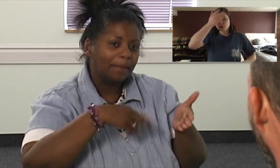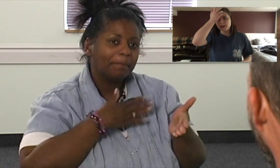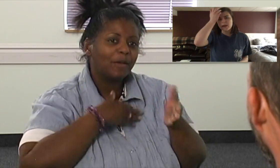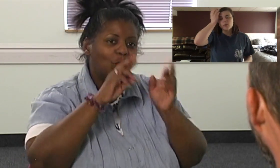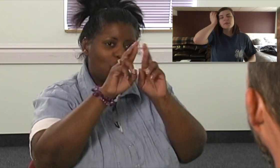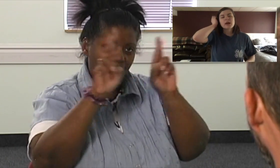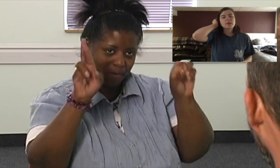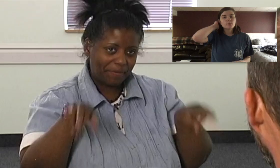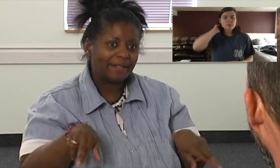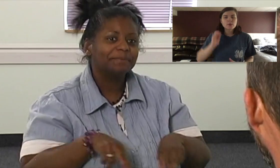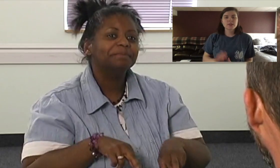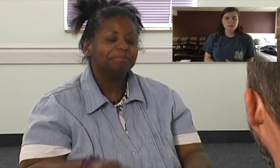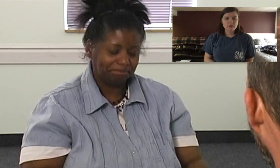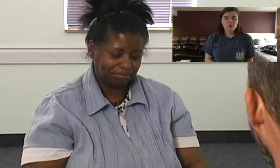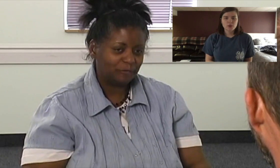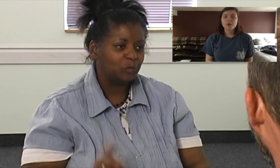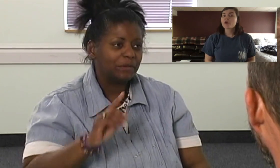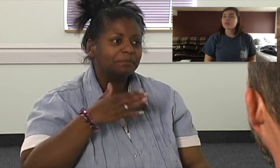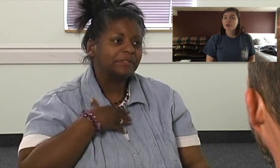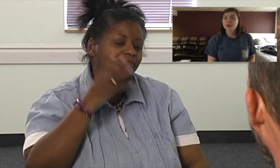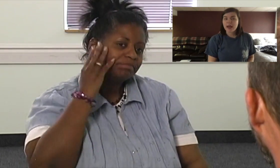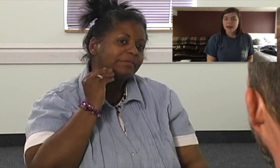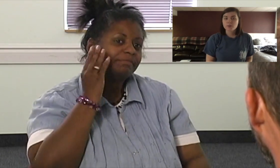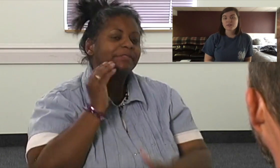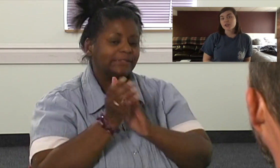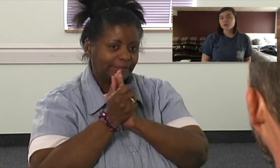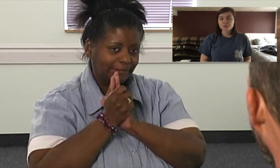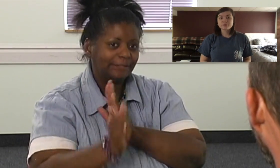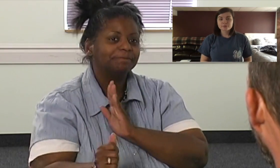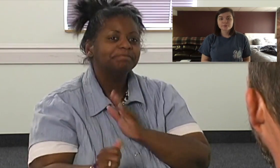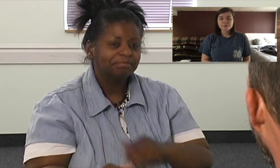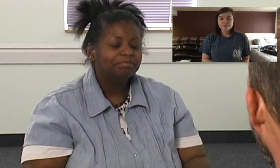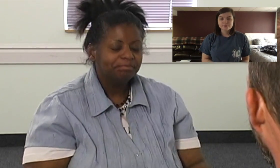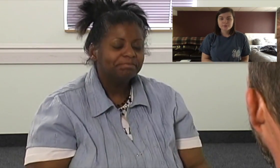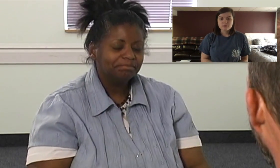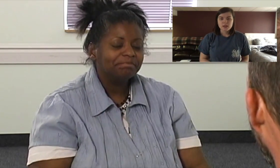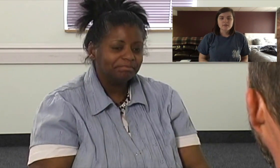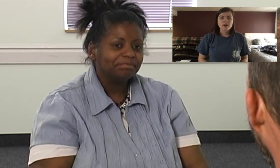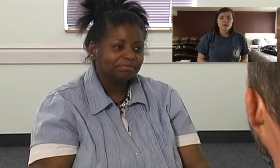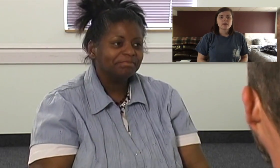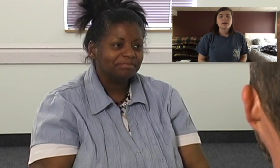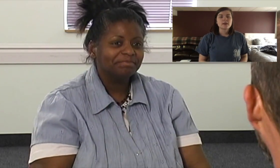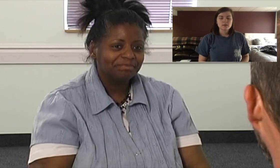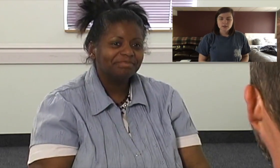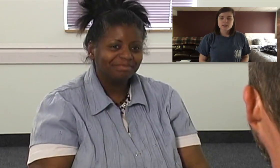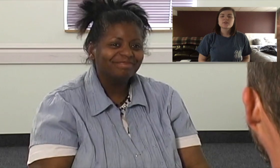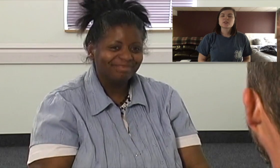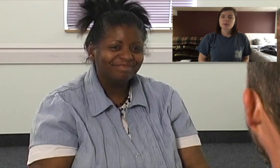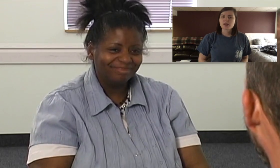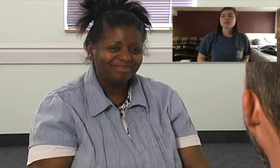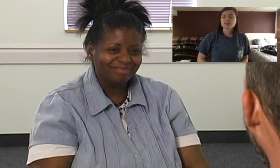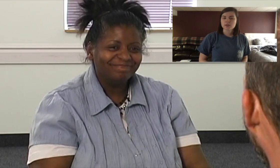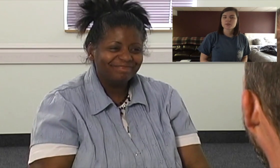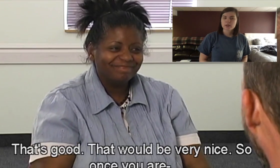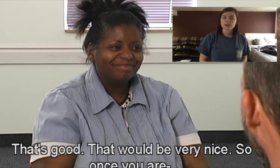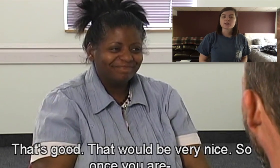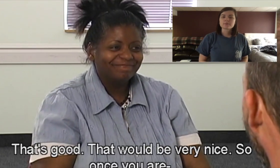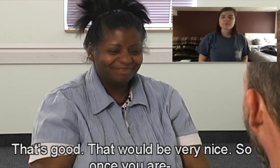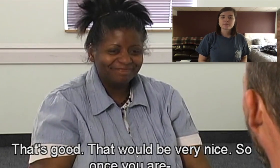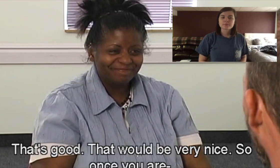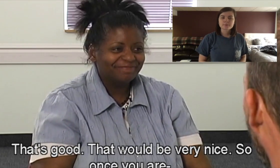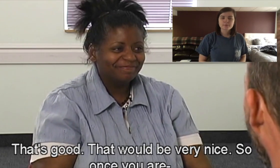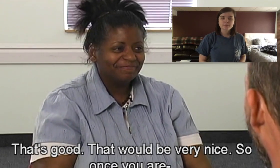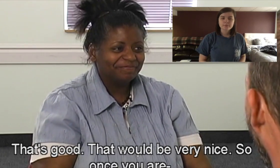Yes, that's great. I would be happy to bring my resume for you to look over and review. I've got lots of experience and skills on